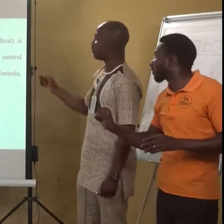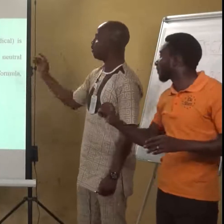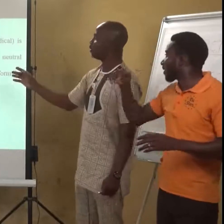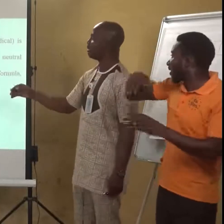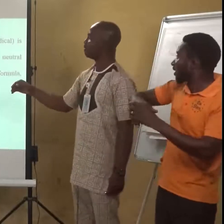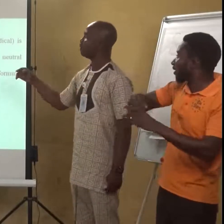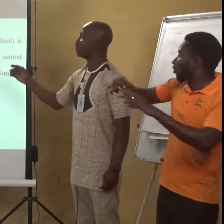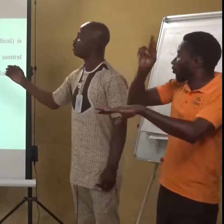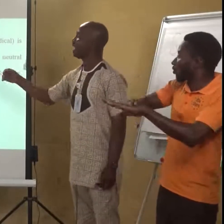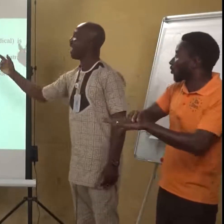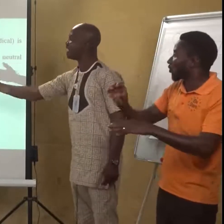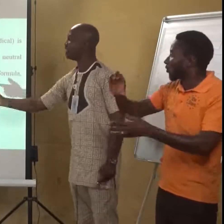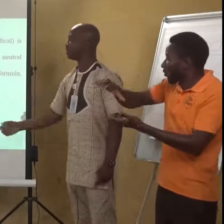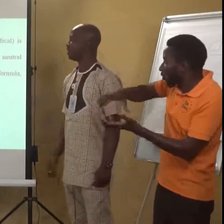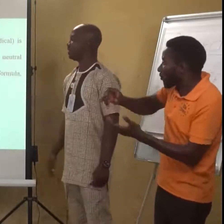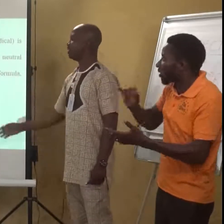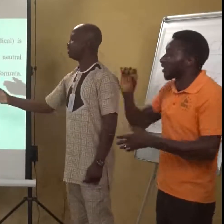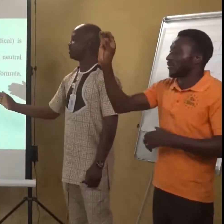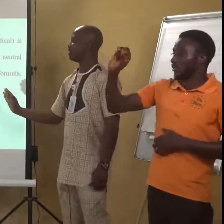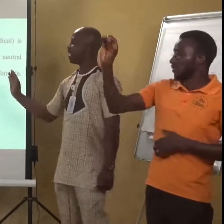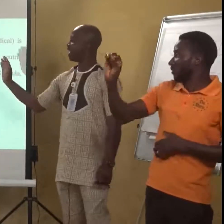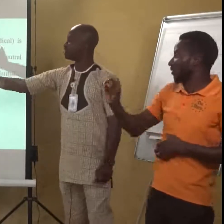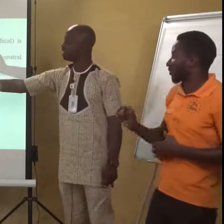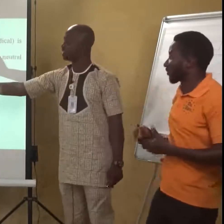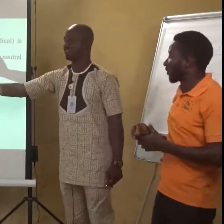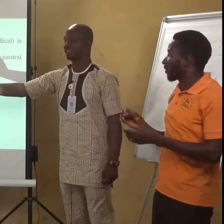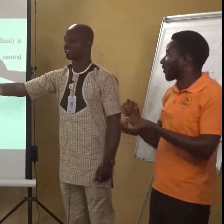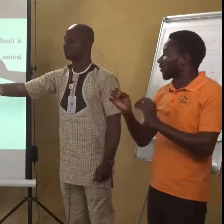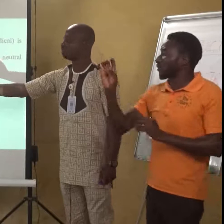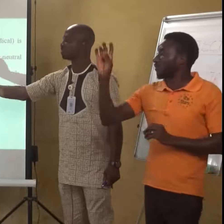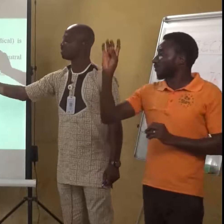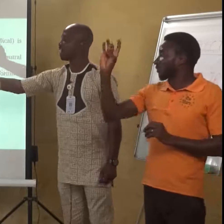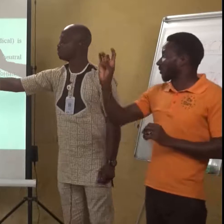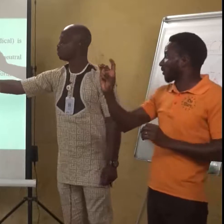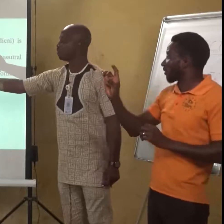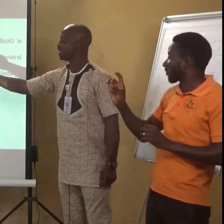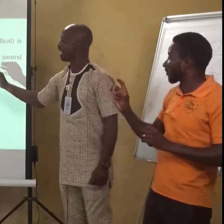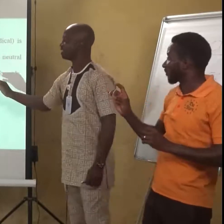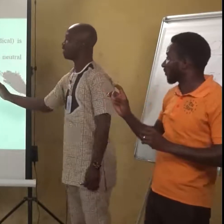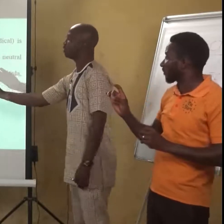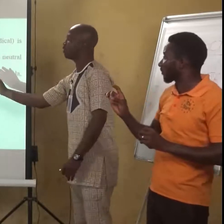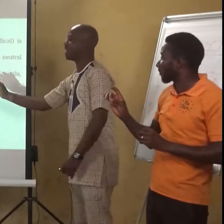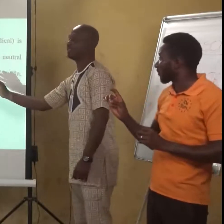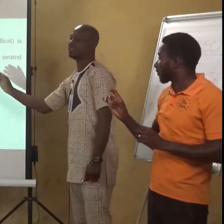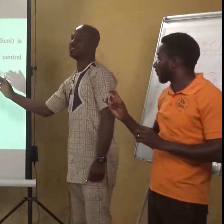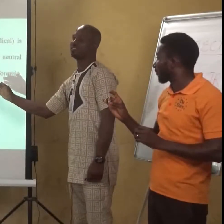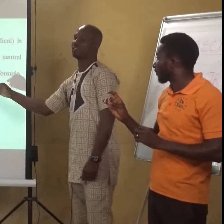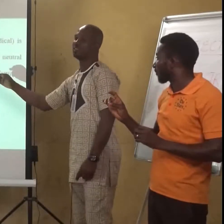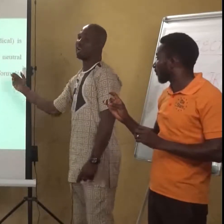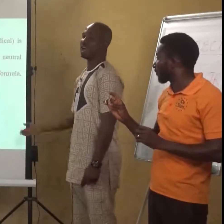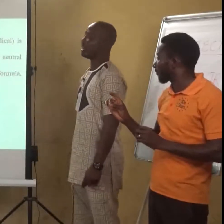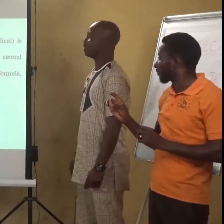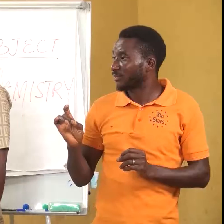formula followed by anion. E.g., hydrogen is the cation, which is hydrochloric acid, and chloride is